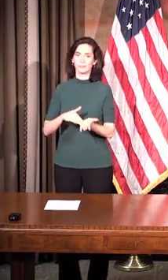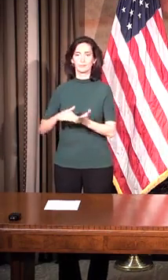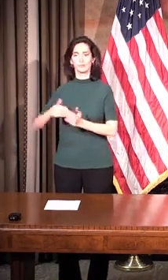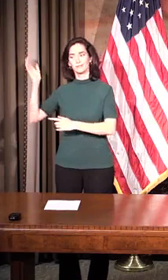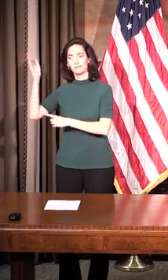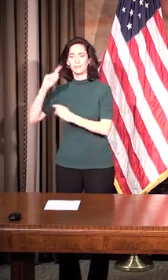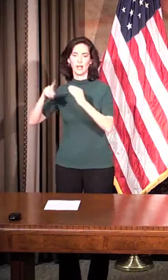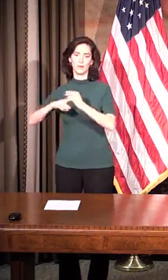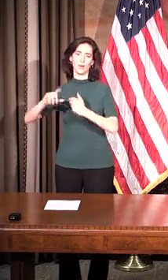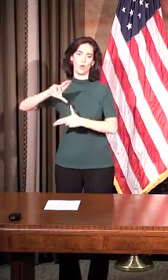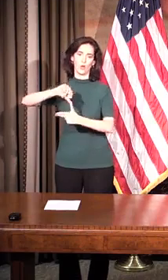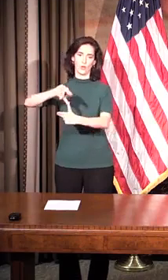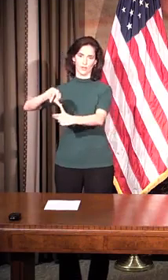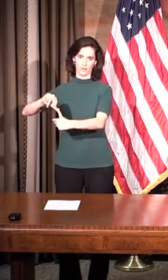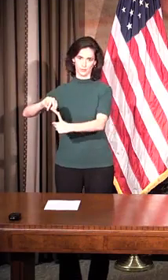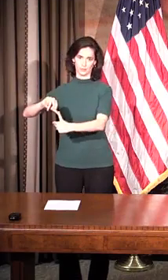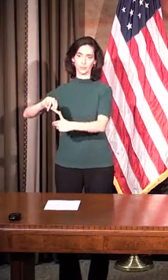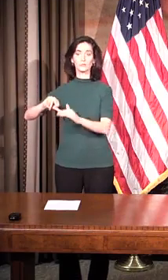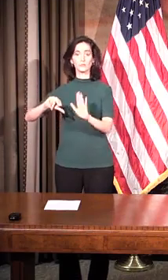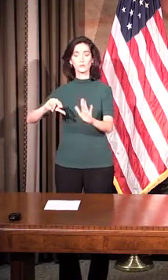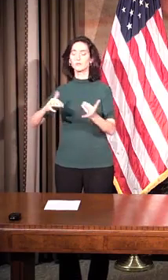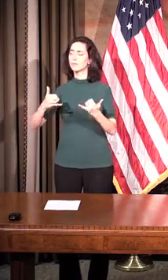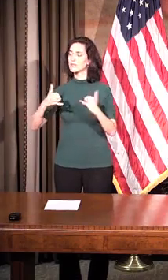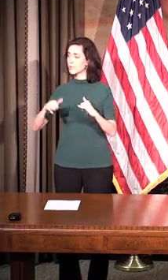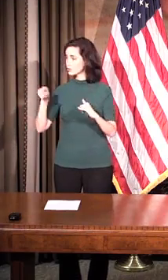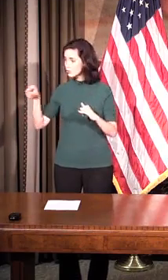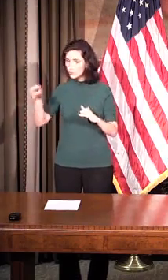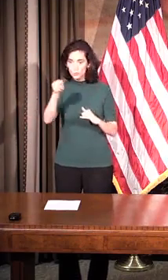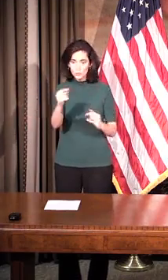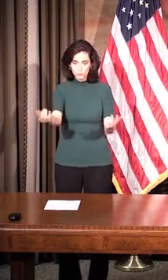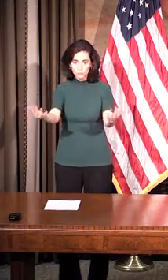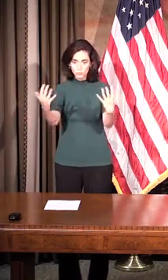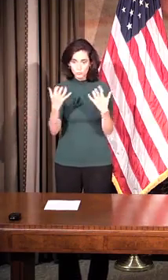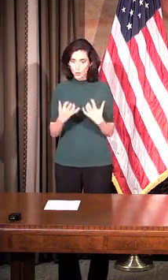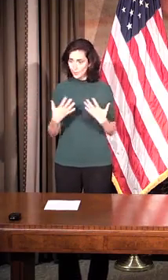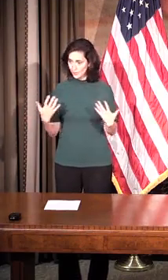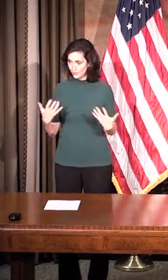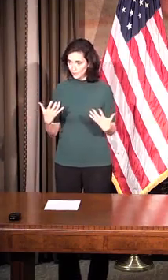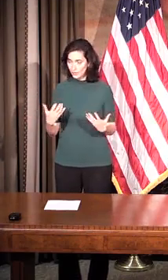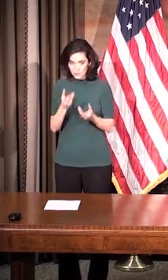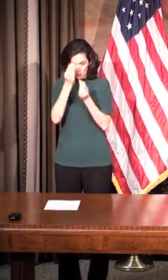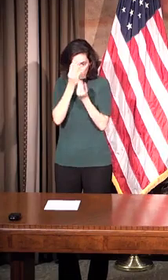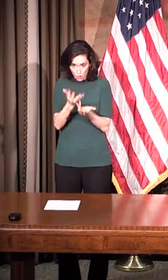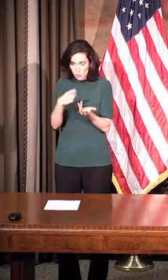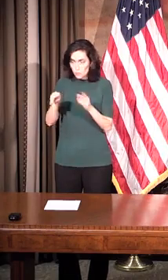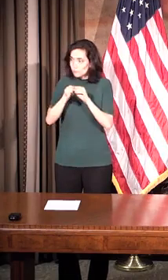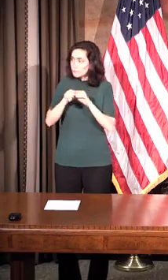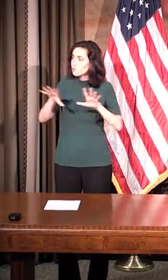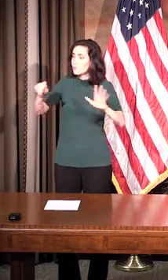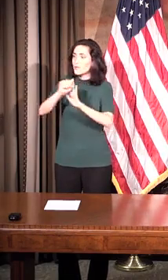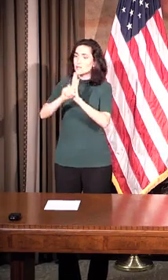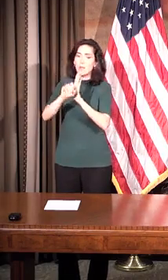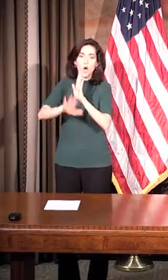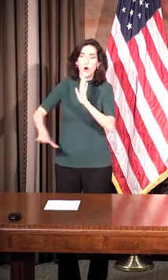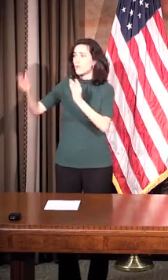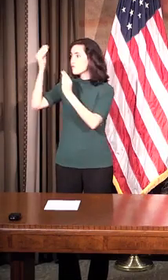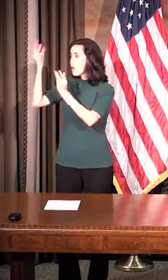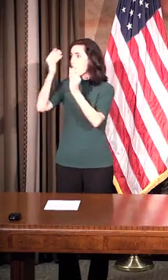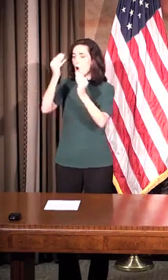conference, but I continue to appreciate the work that you all do to help get the word out to people across the state of